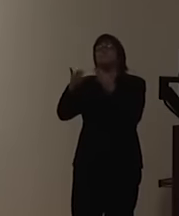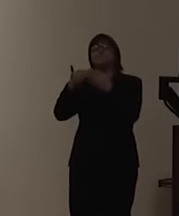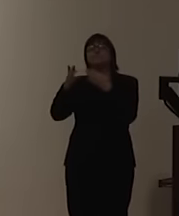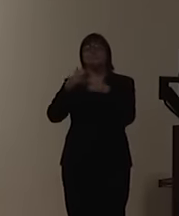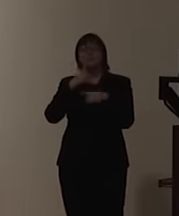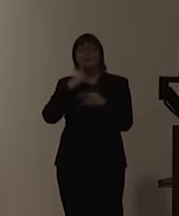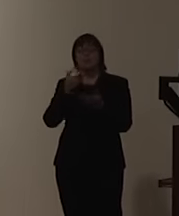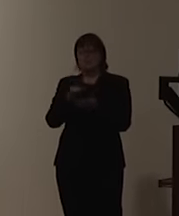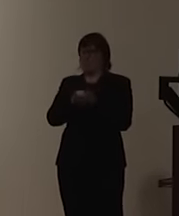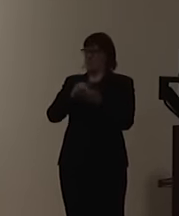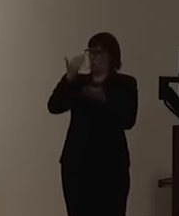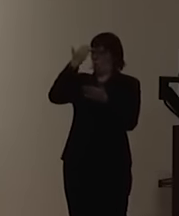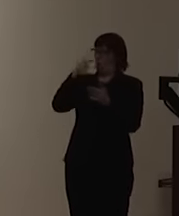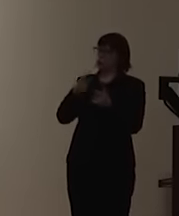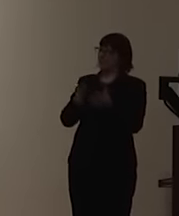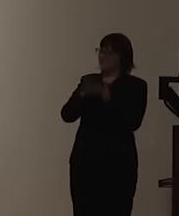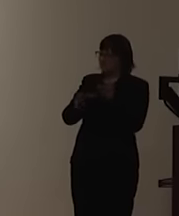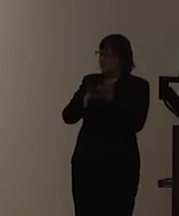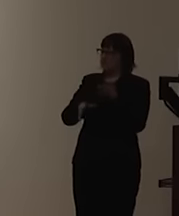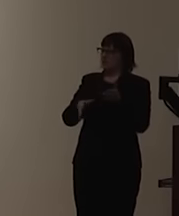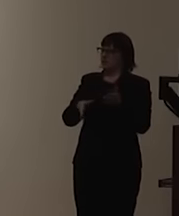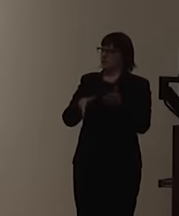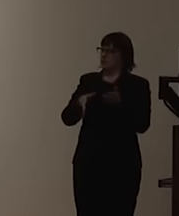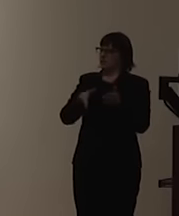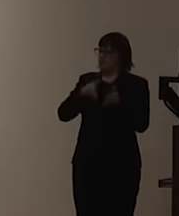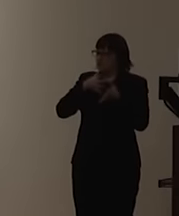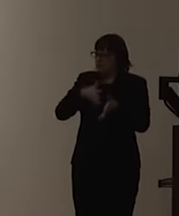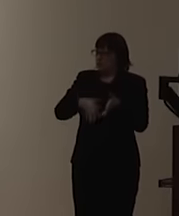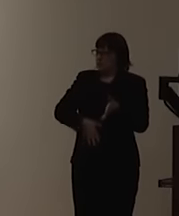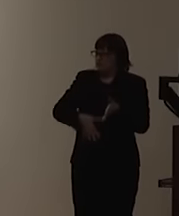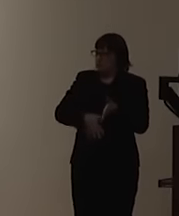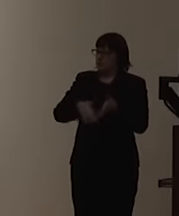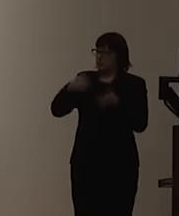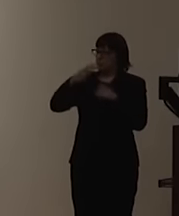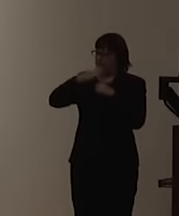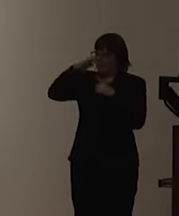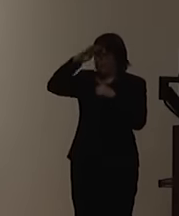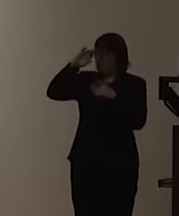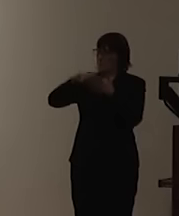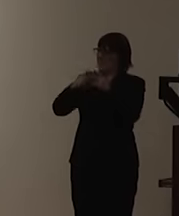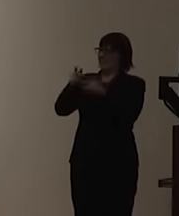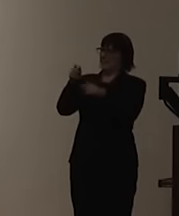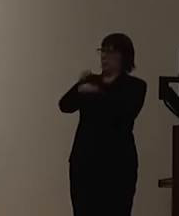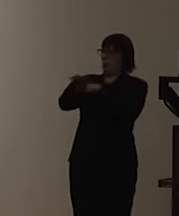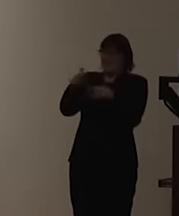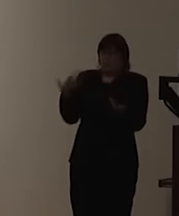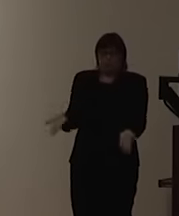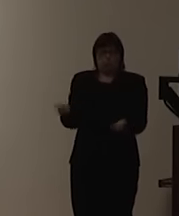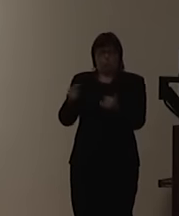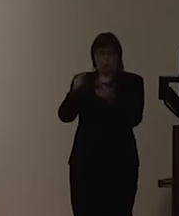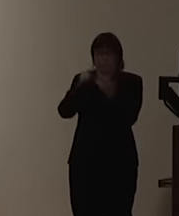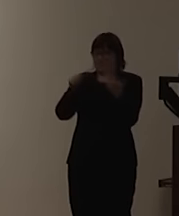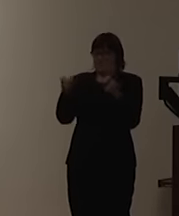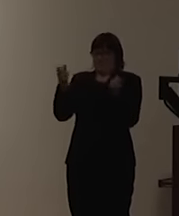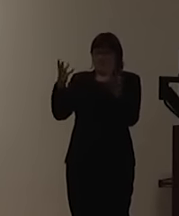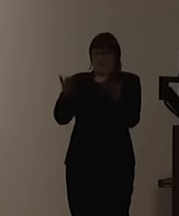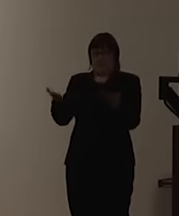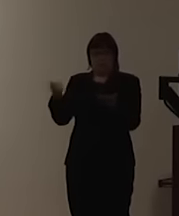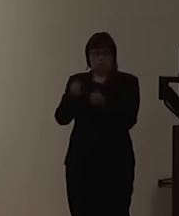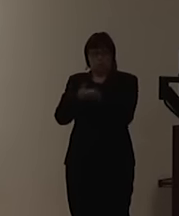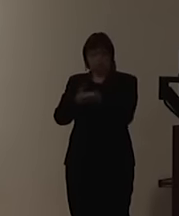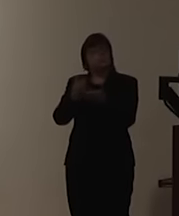without the staff, the stuff, the space, and the system. Some of you are working in laboratory science, some of you go